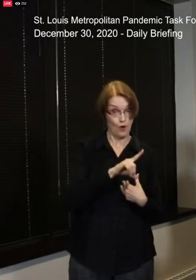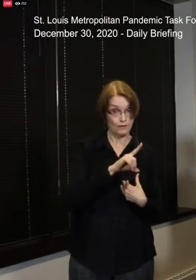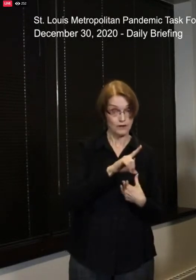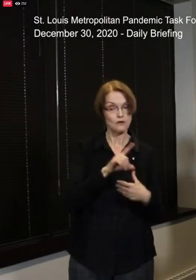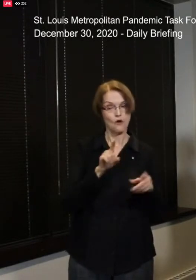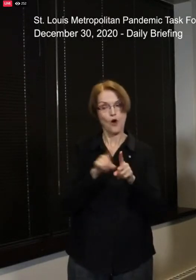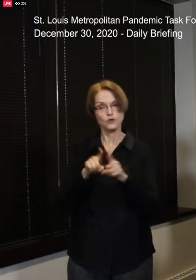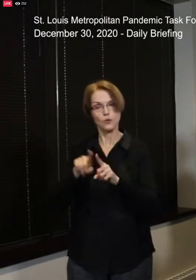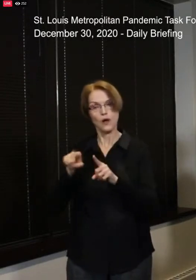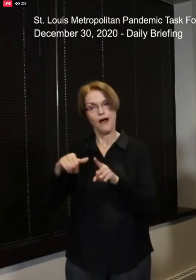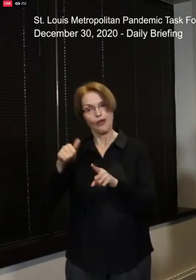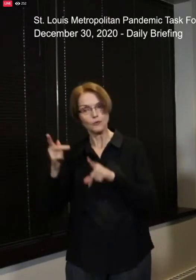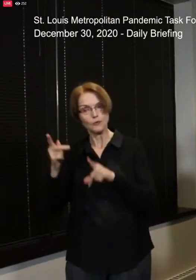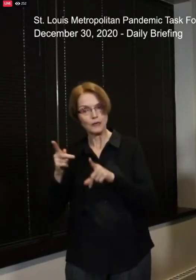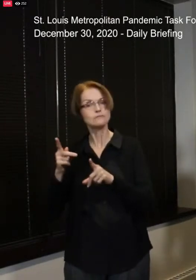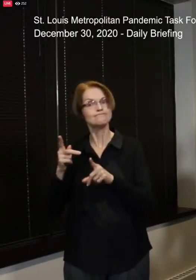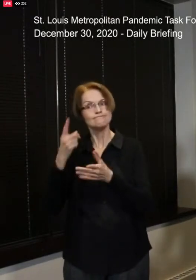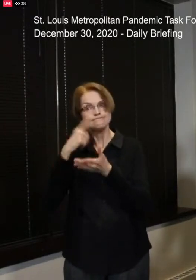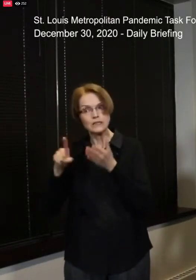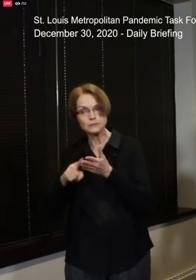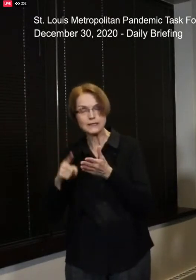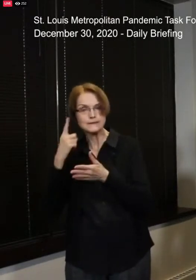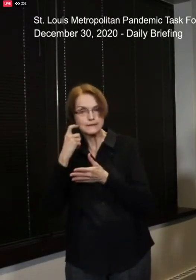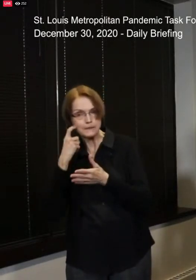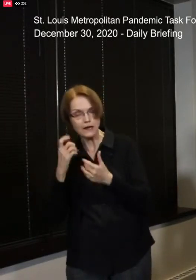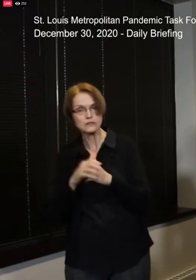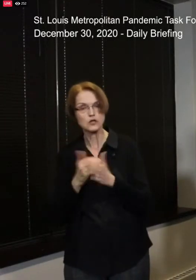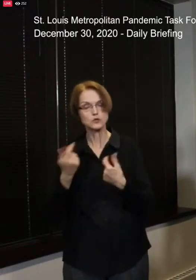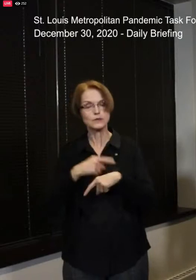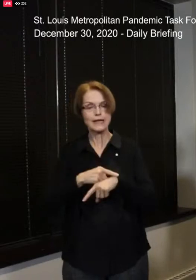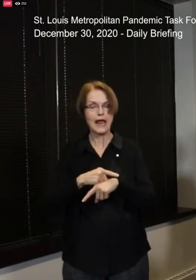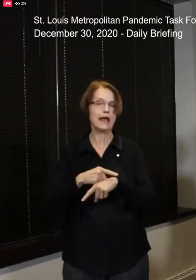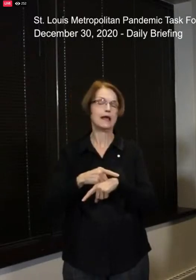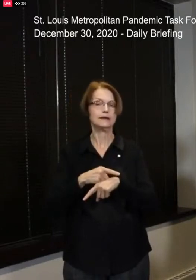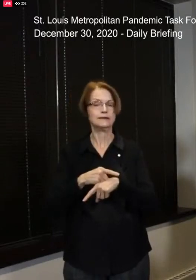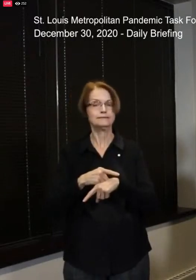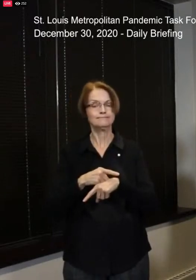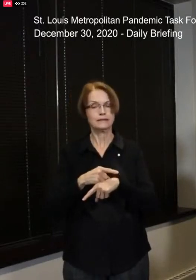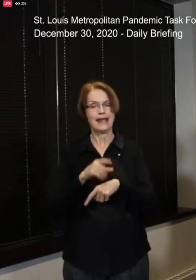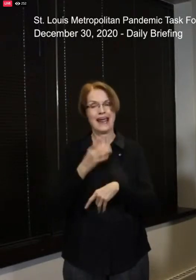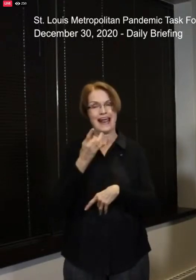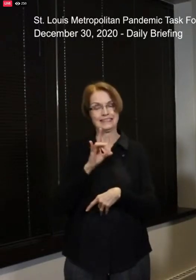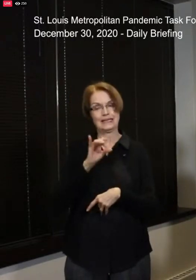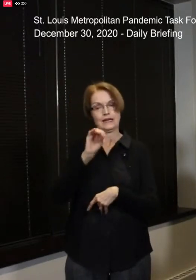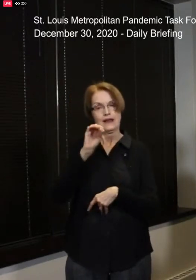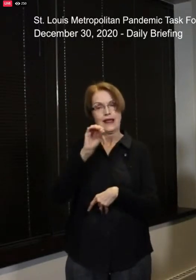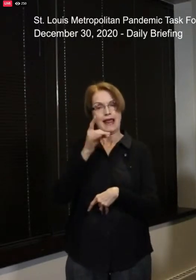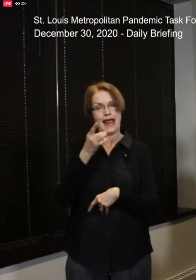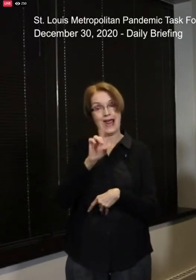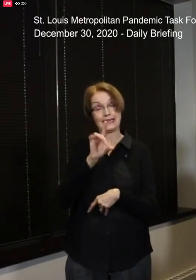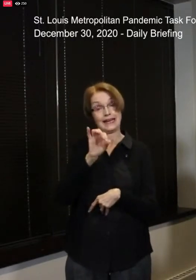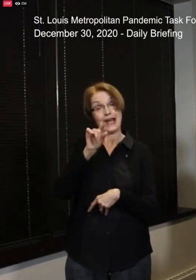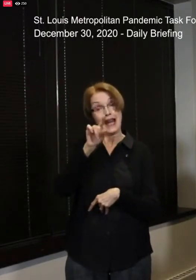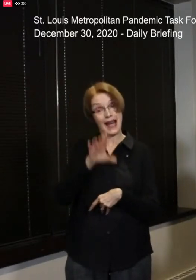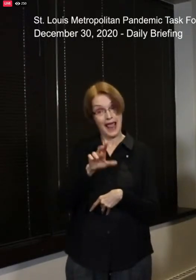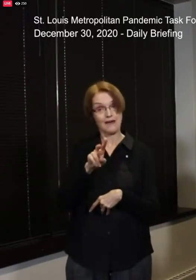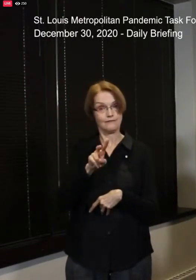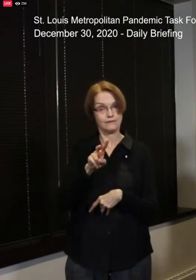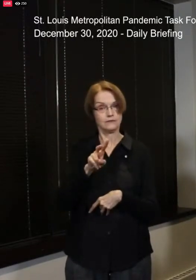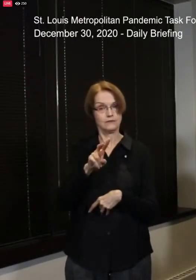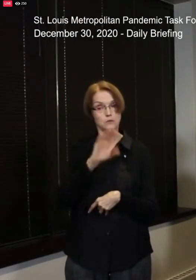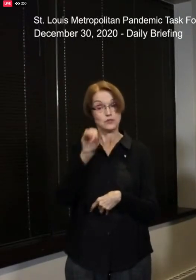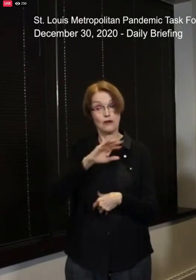our hospital beds. So today we're reporting around 18.5% of all patient beds are